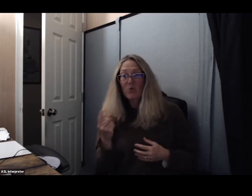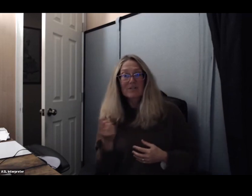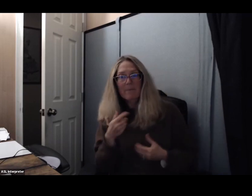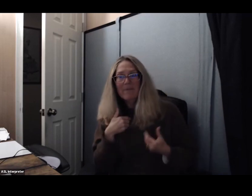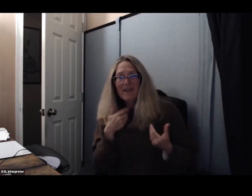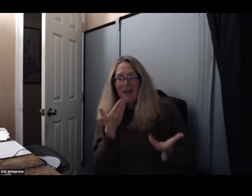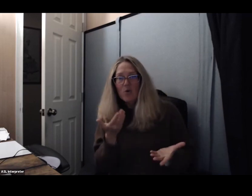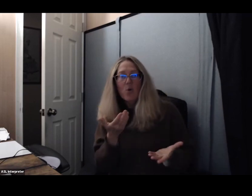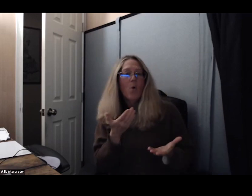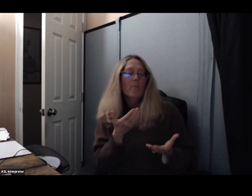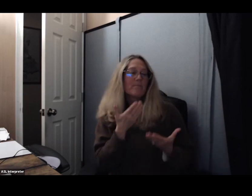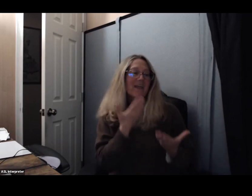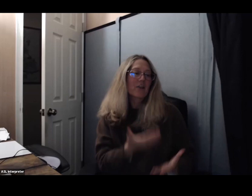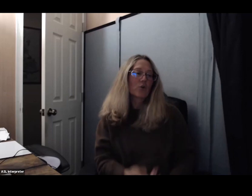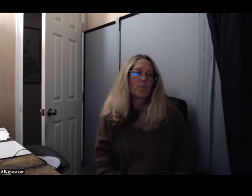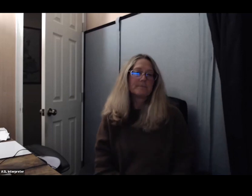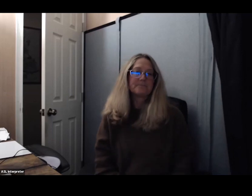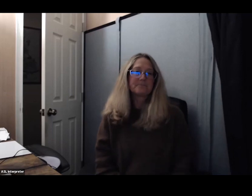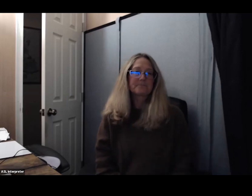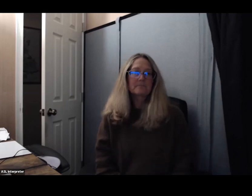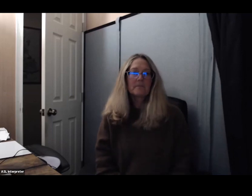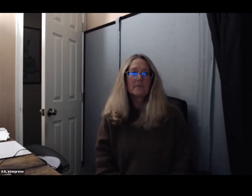Thank you. Thank you.